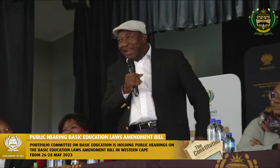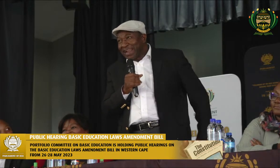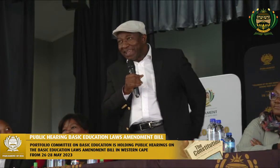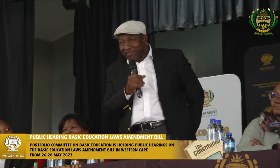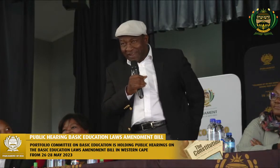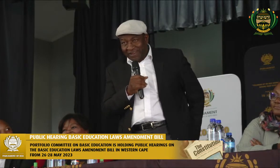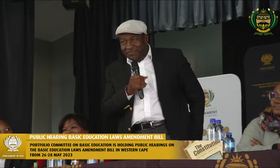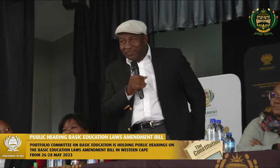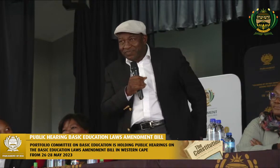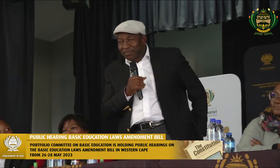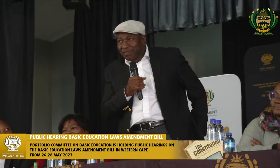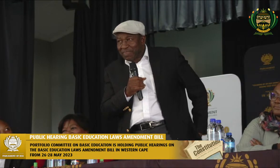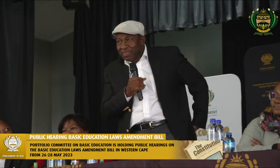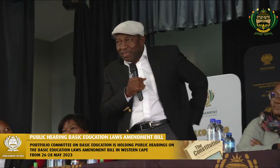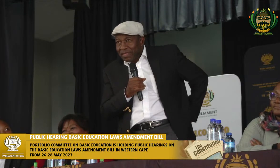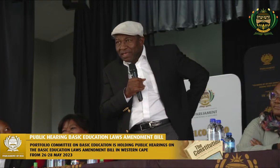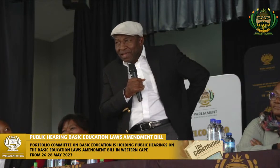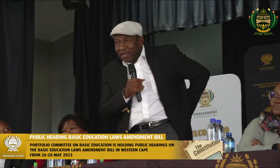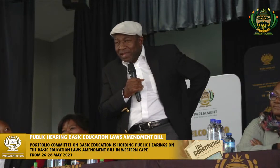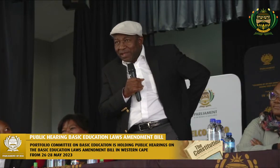And upon arrival,